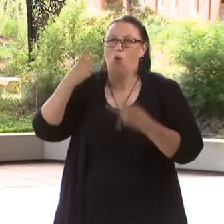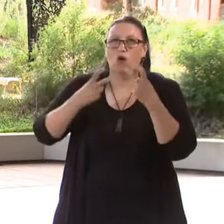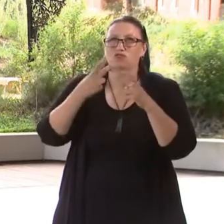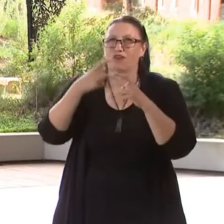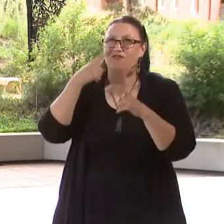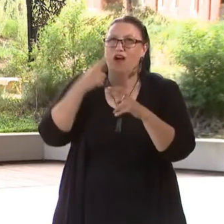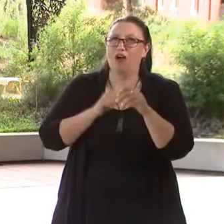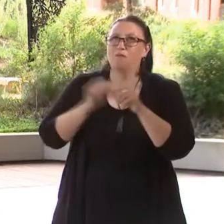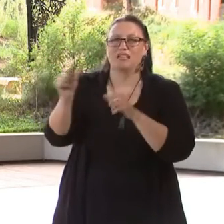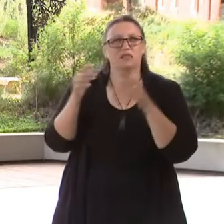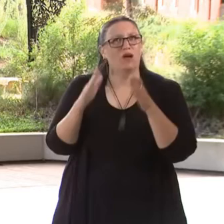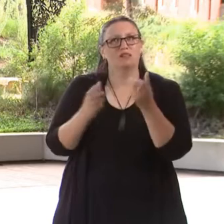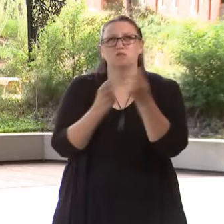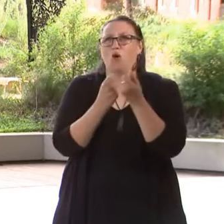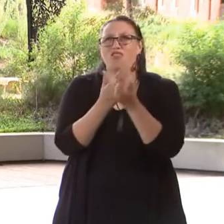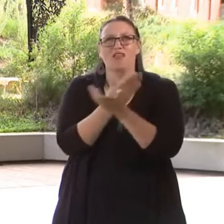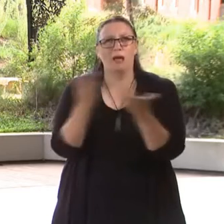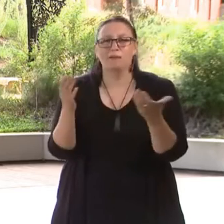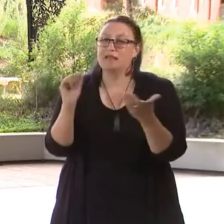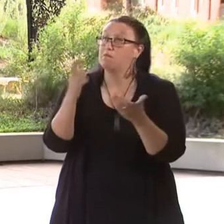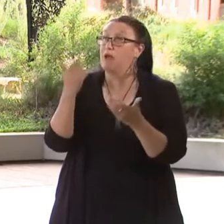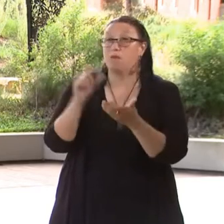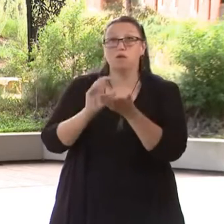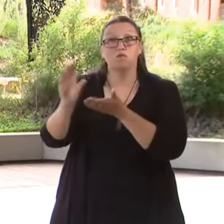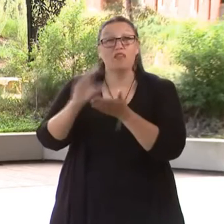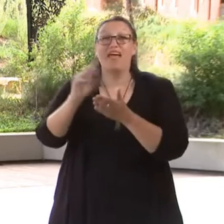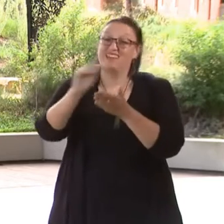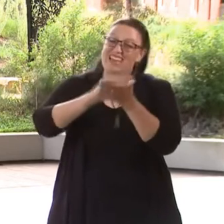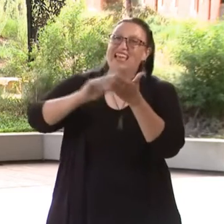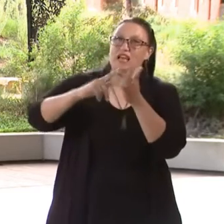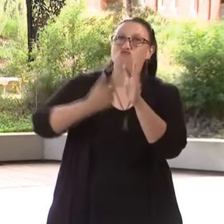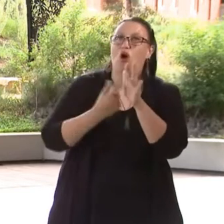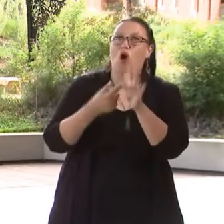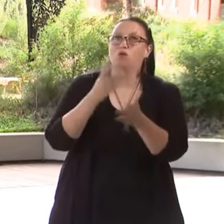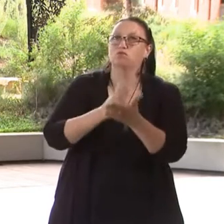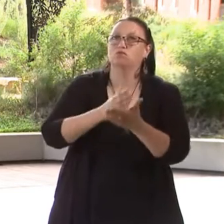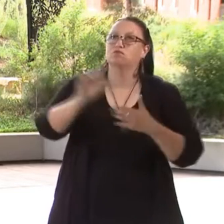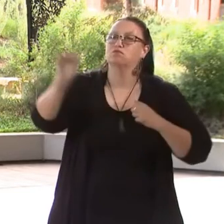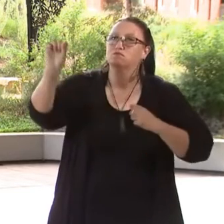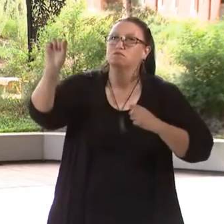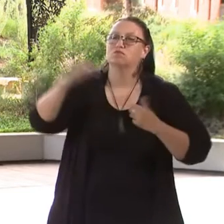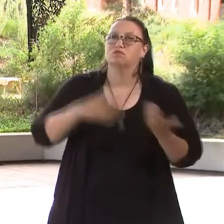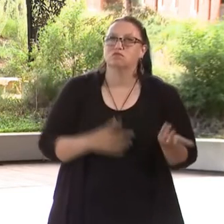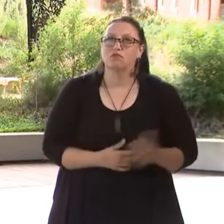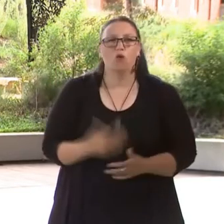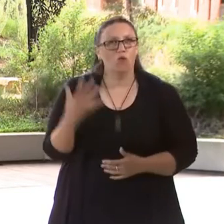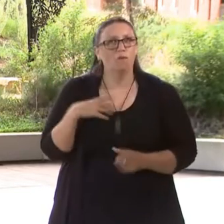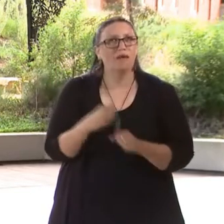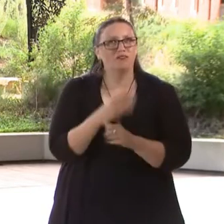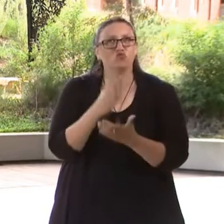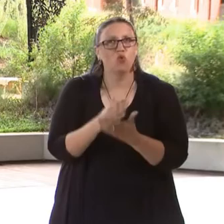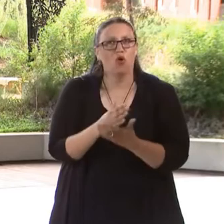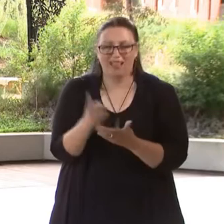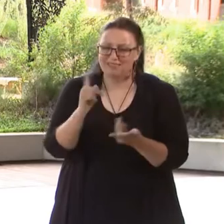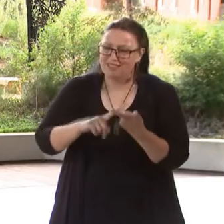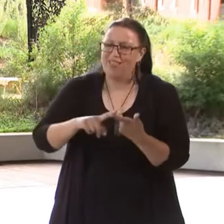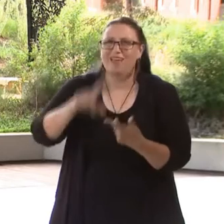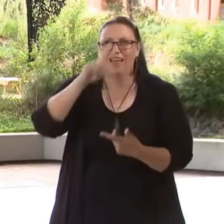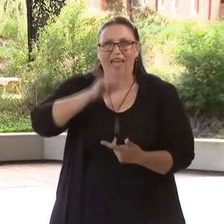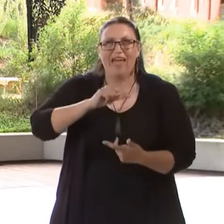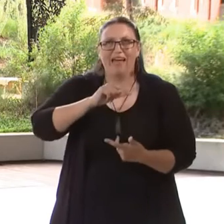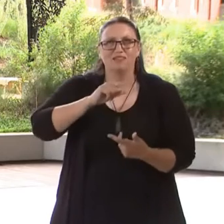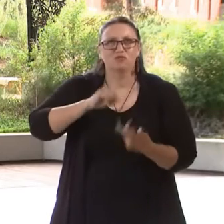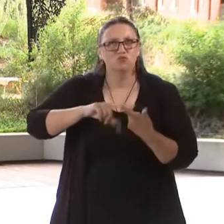as much support as we can to keep those heroes on the front line, to be able to continue the